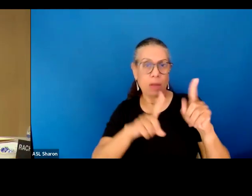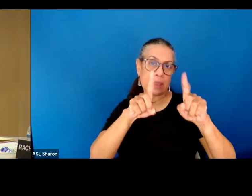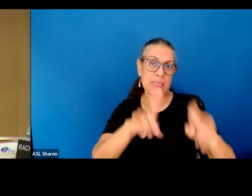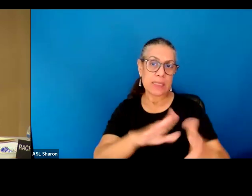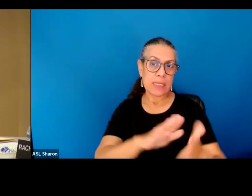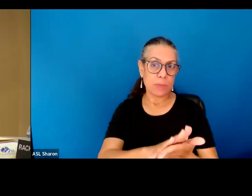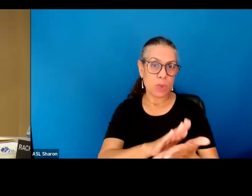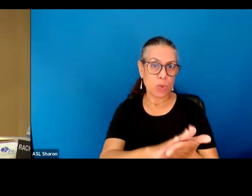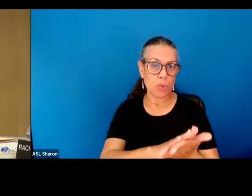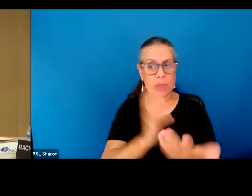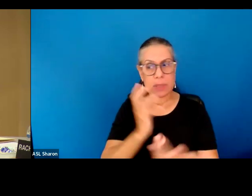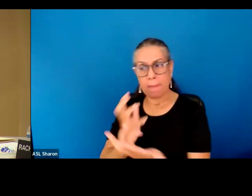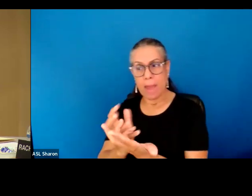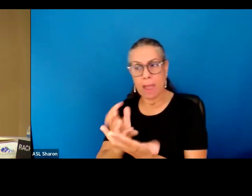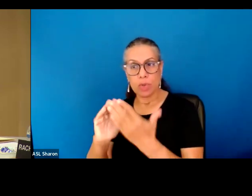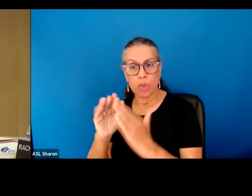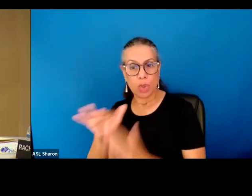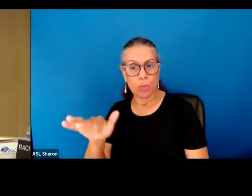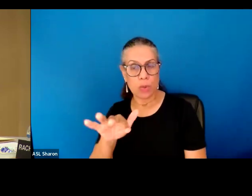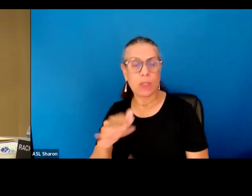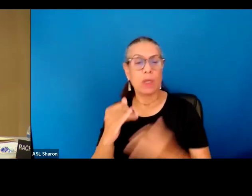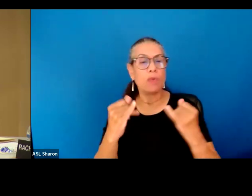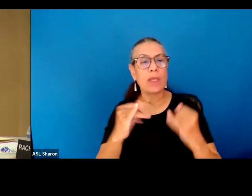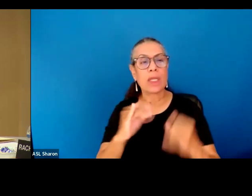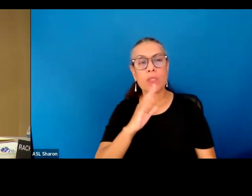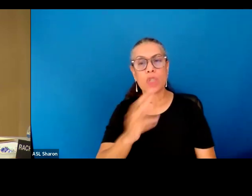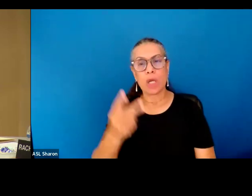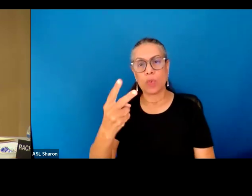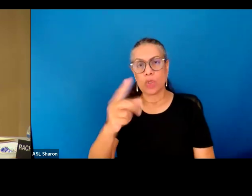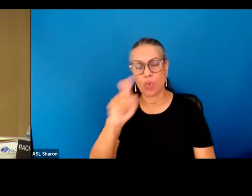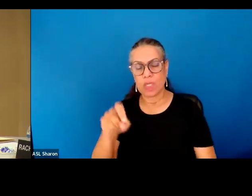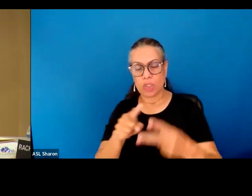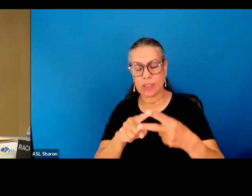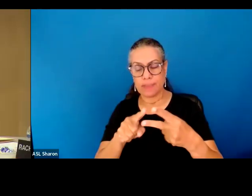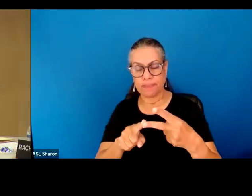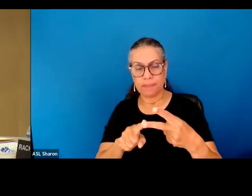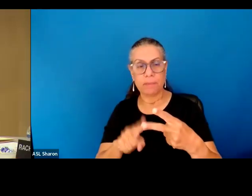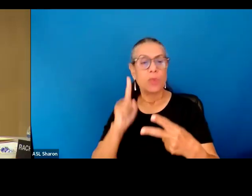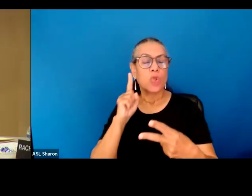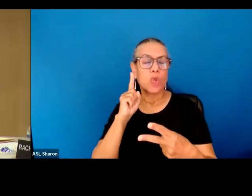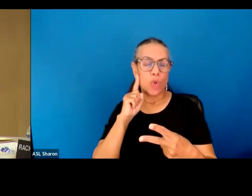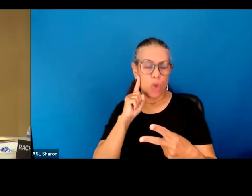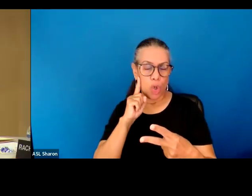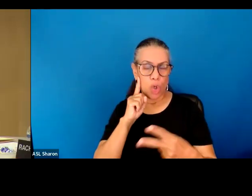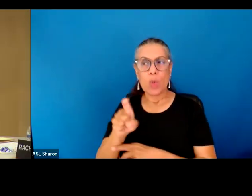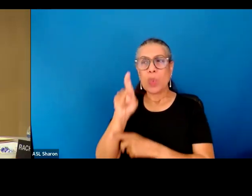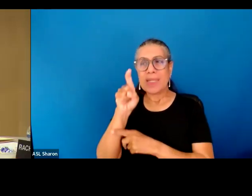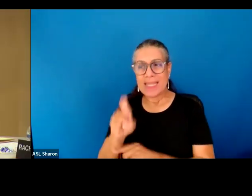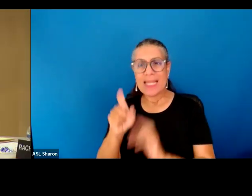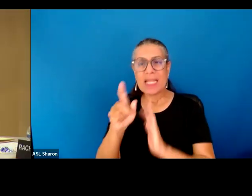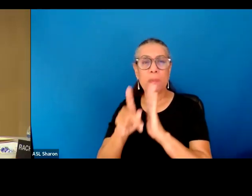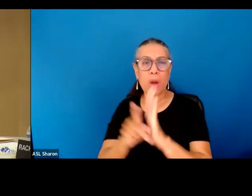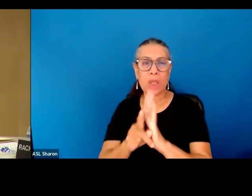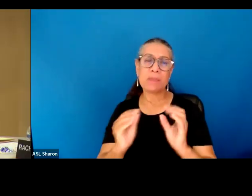Boston. I'd like to start our conversation tonight with two guiding questions. We've heard repeatedly the need for the policy to